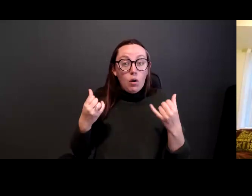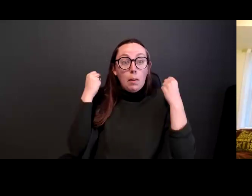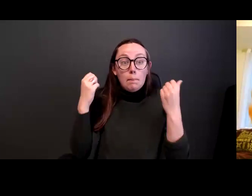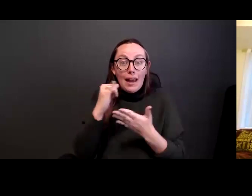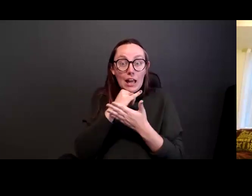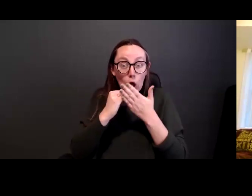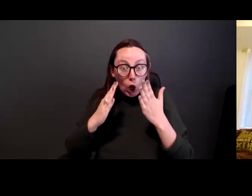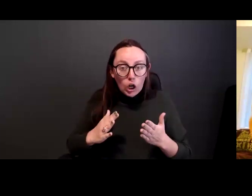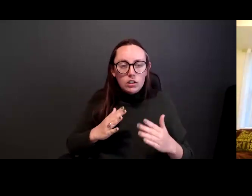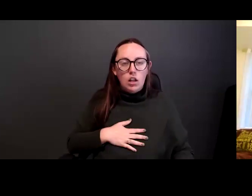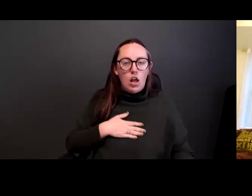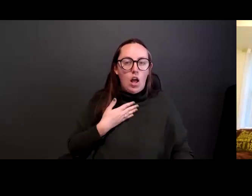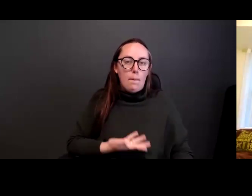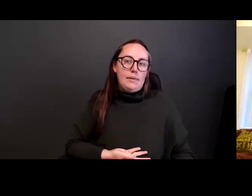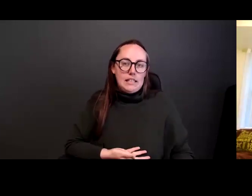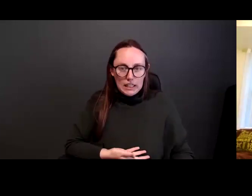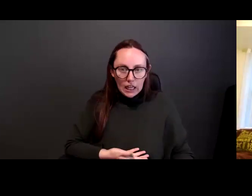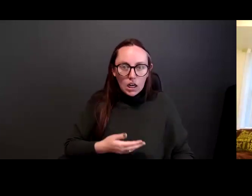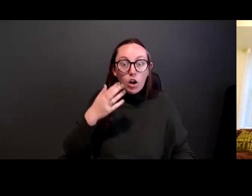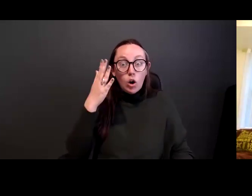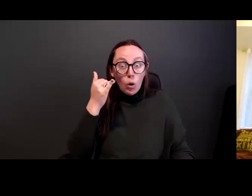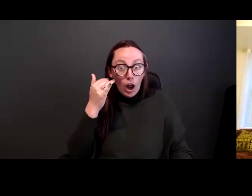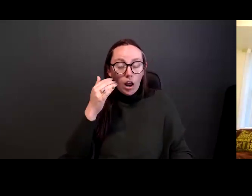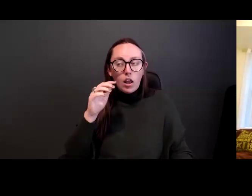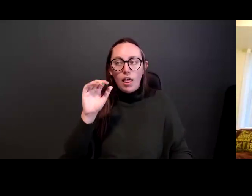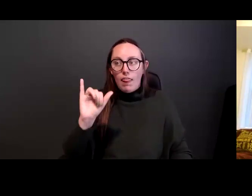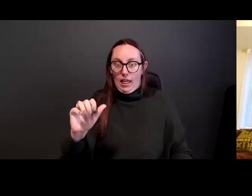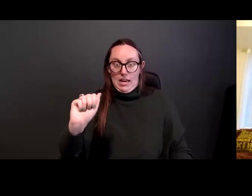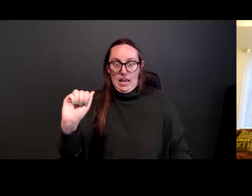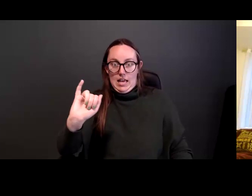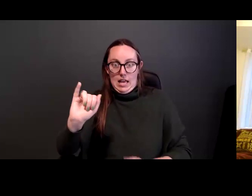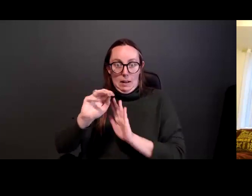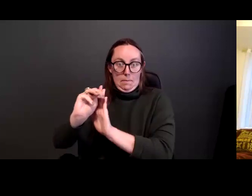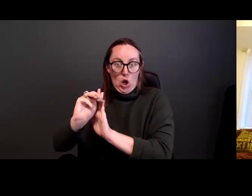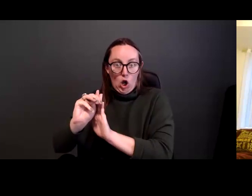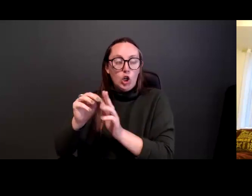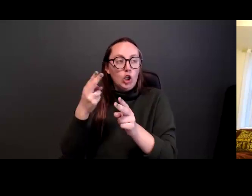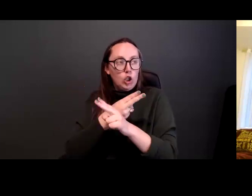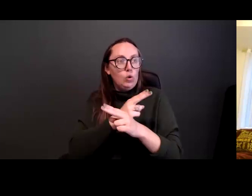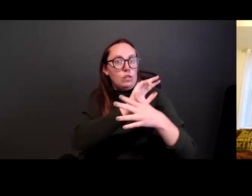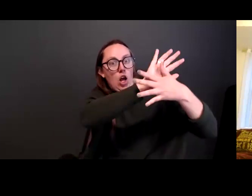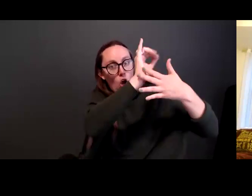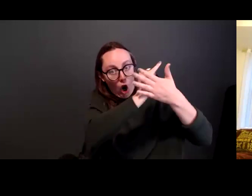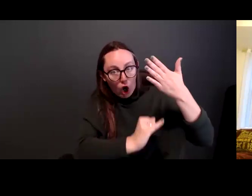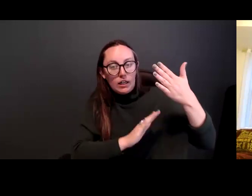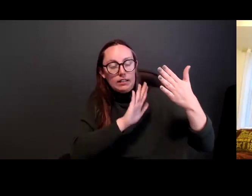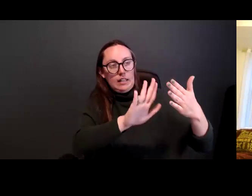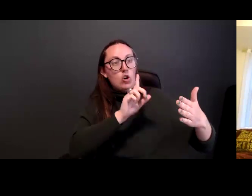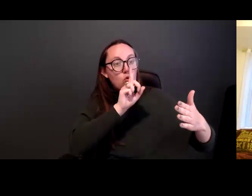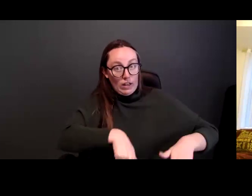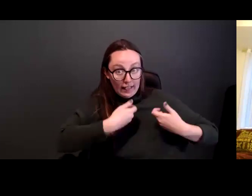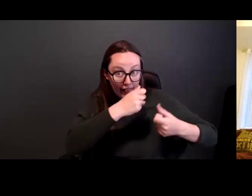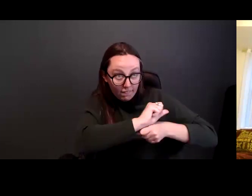new original, if you will, works. But okay, that's taking away from them, and that's pulling from